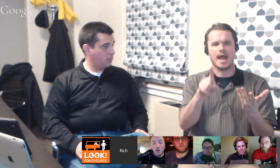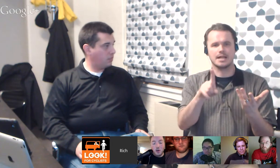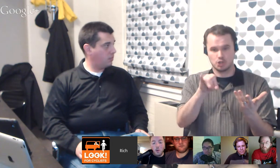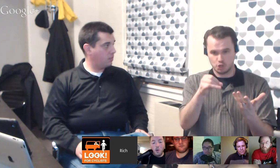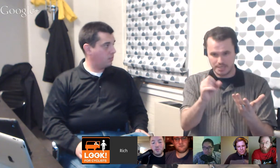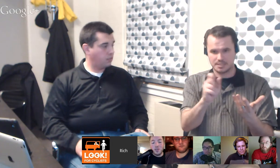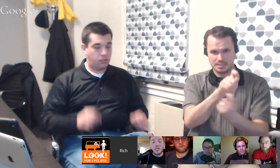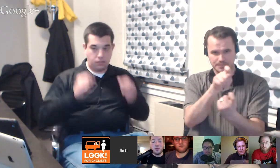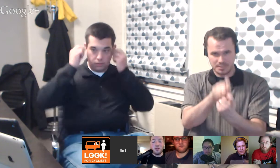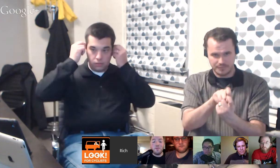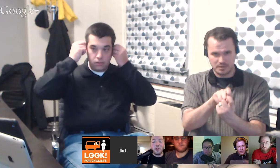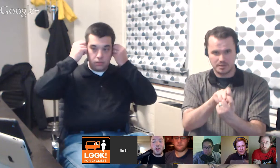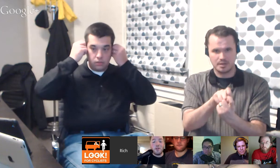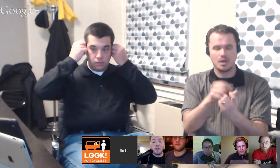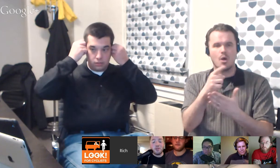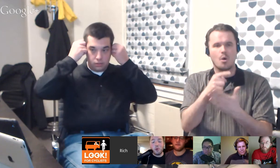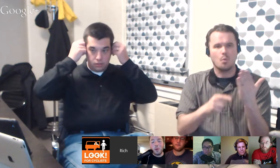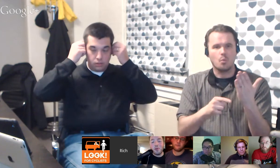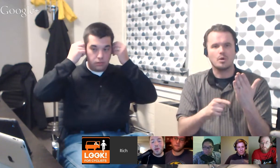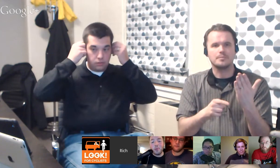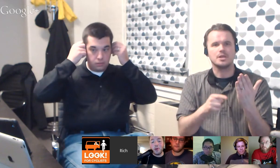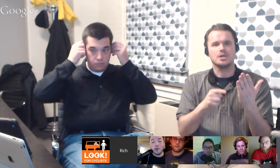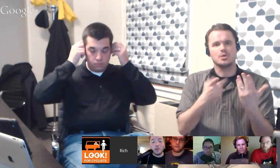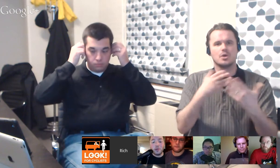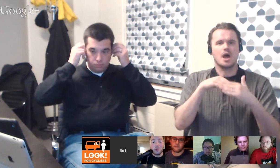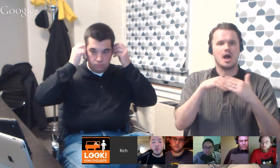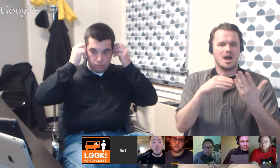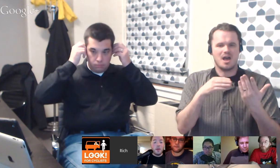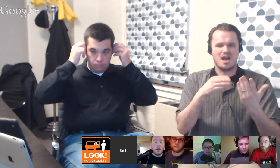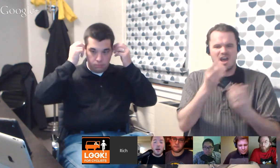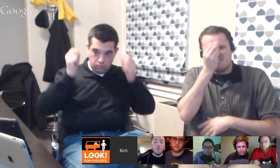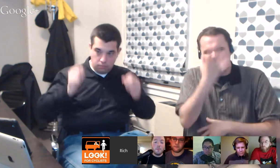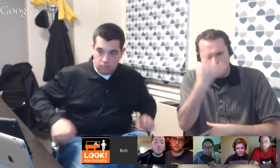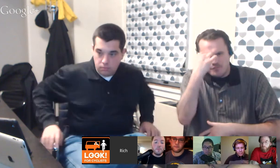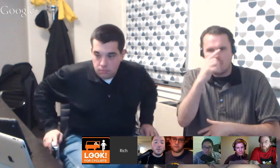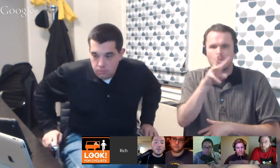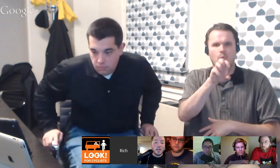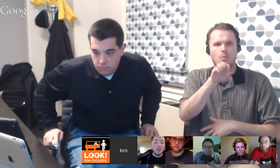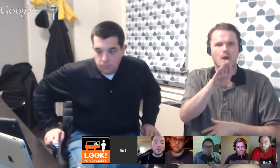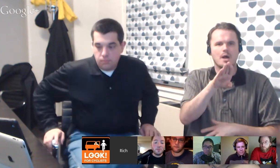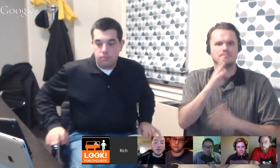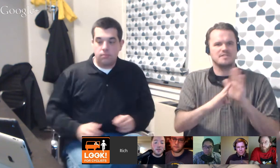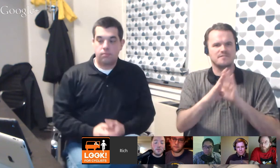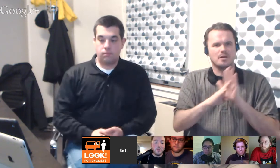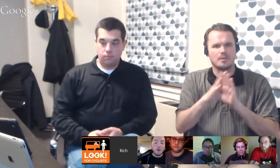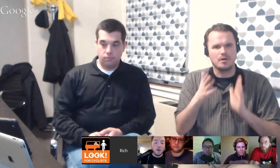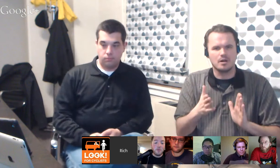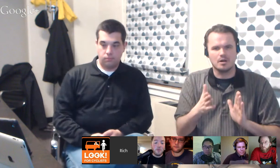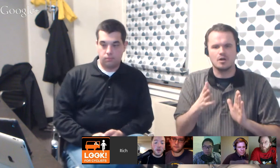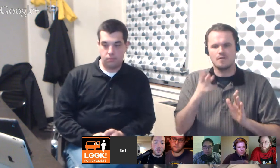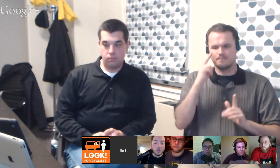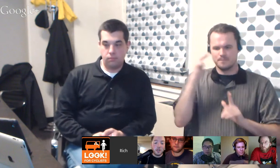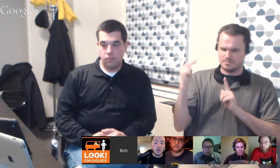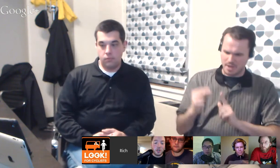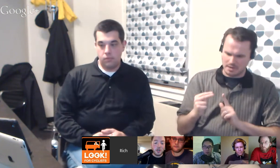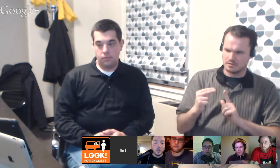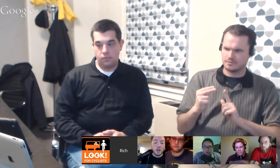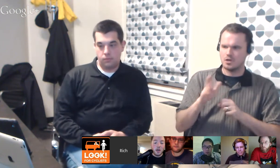specifically, what would be your advice for a web developer to take the perspective of